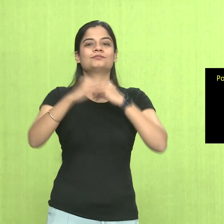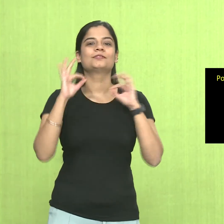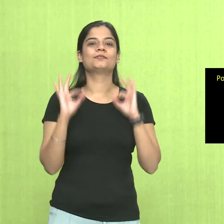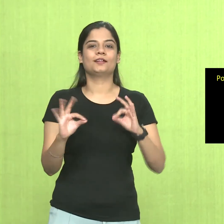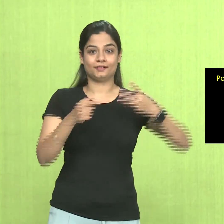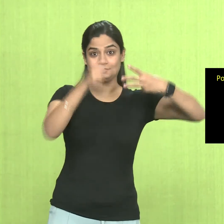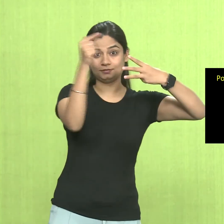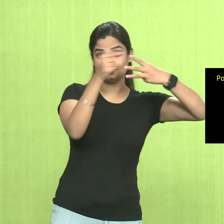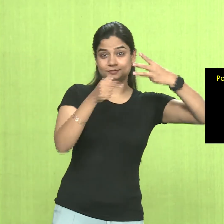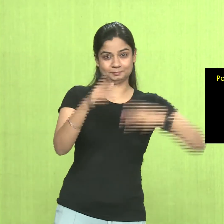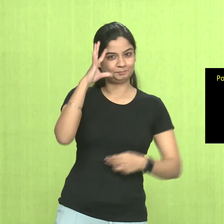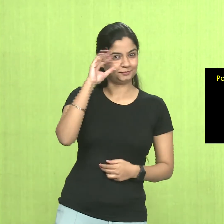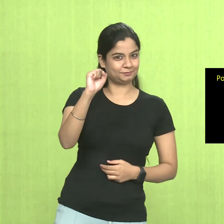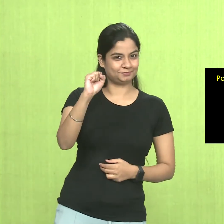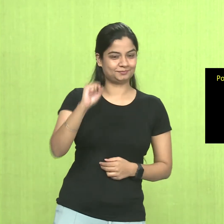Just boil to the minimum value that is needed.